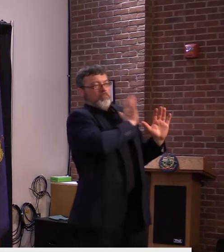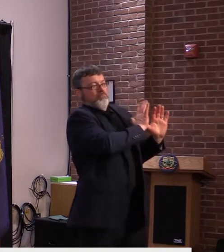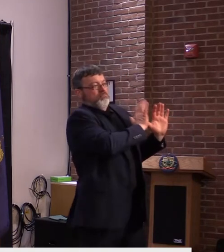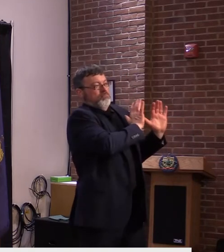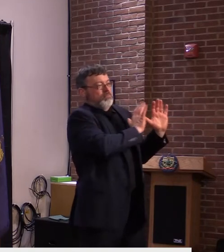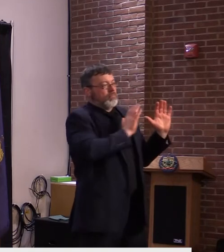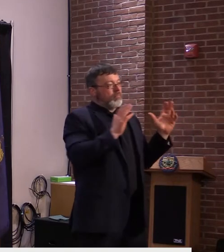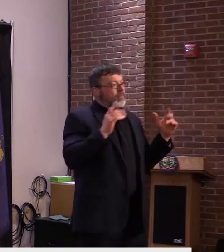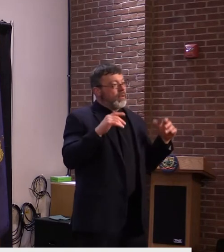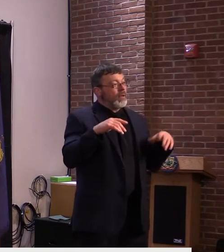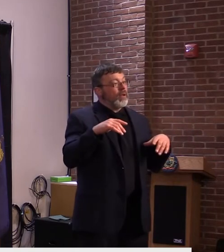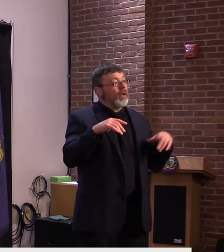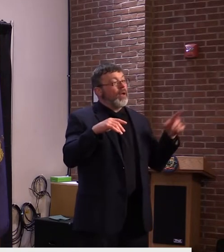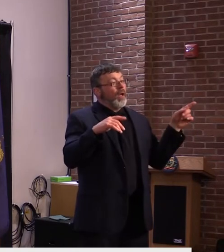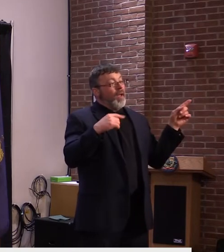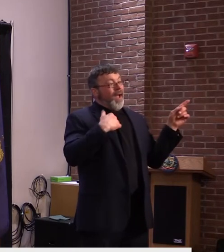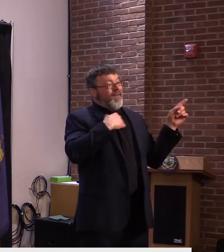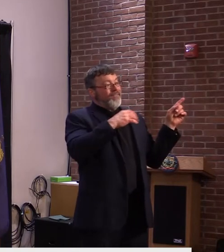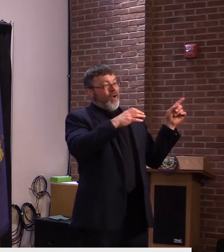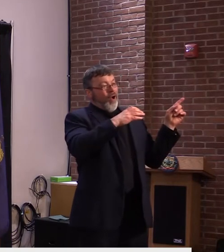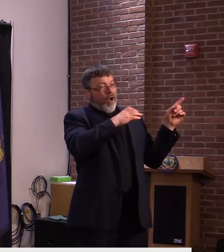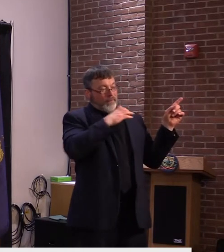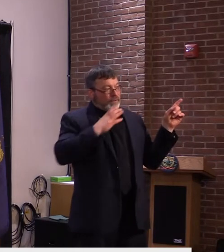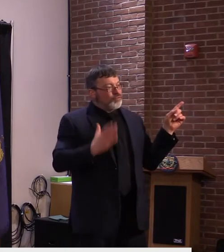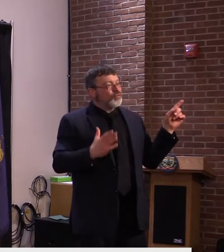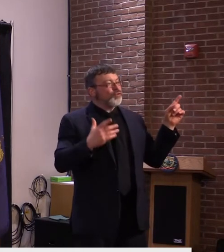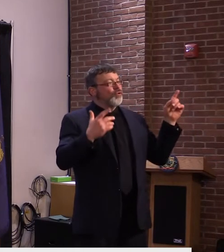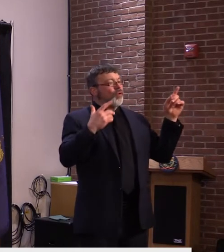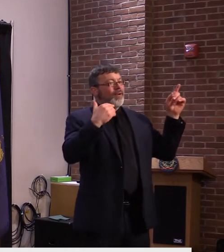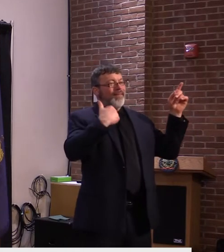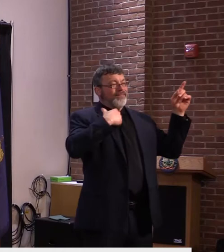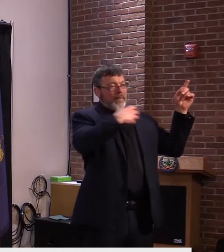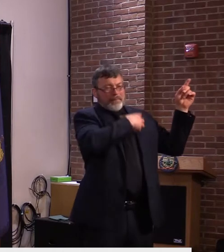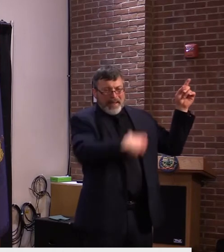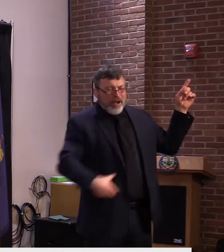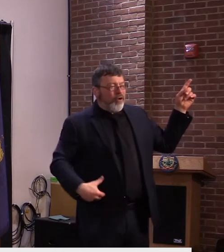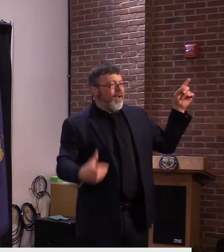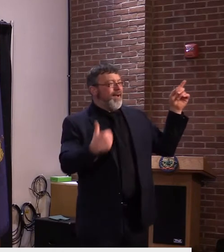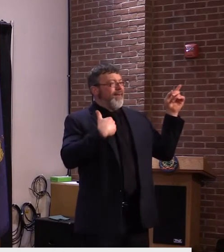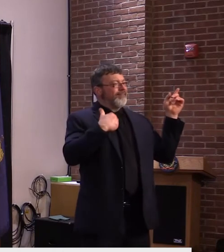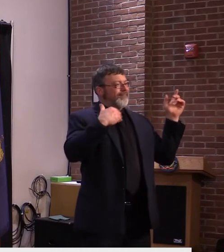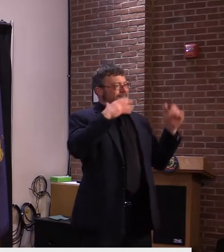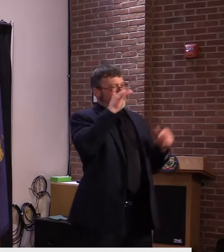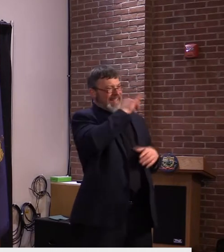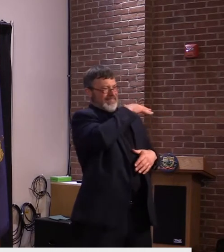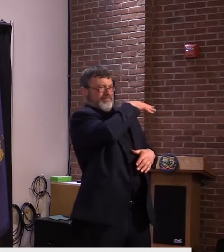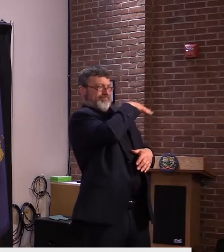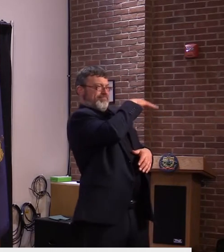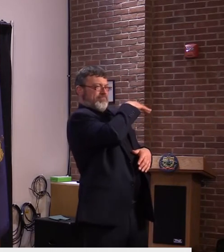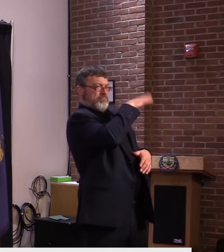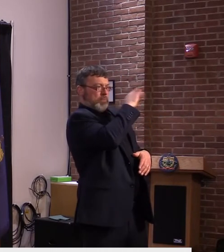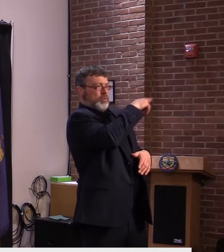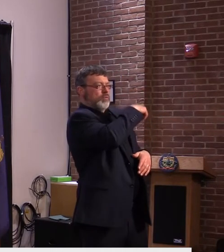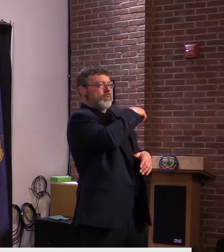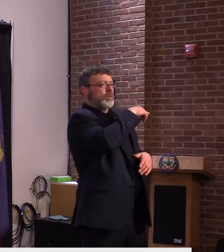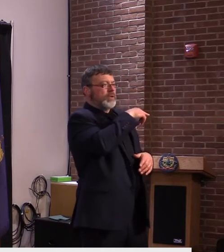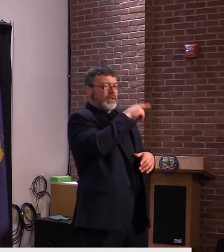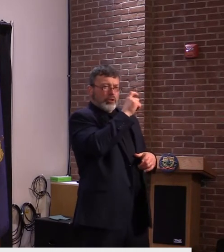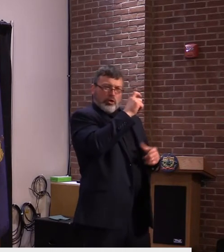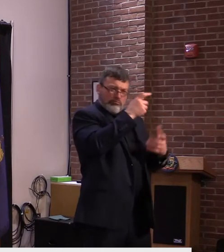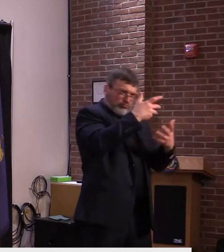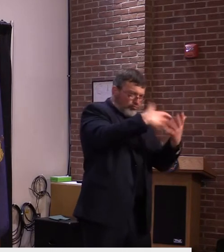mayor or the governor or whoever it is, should be able to surround themselves with the people they